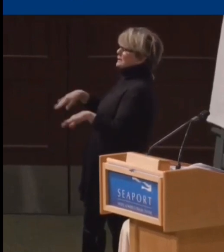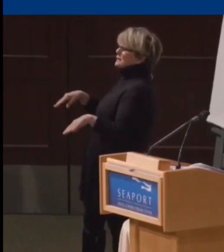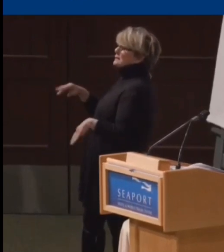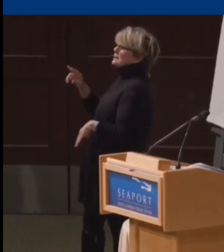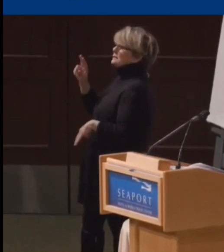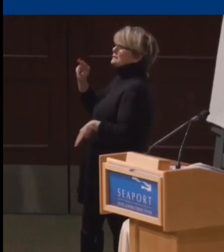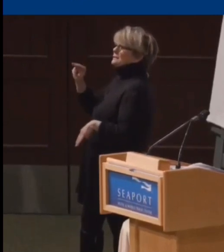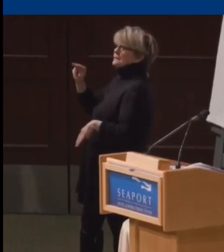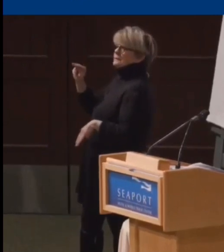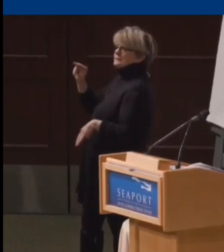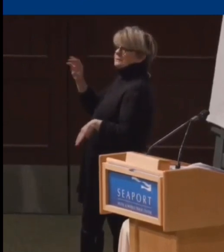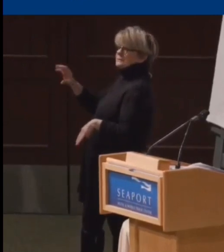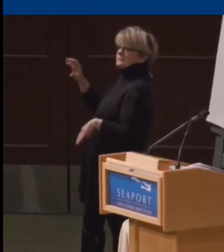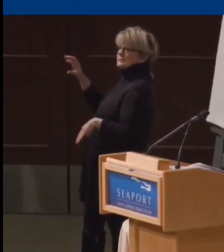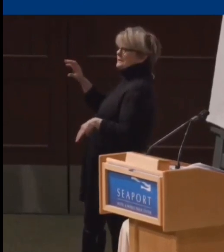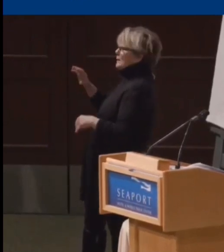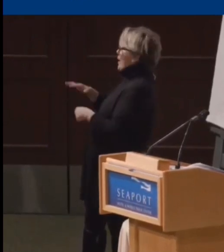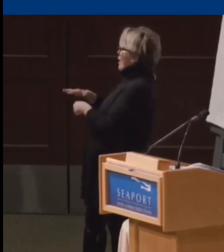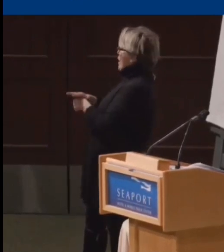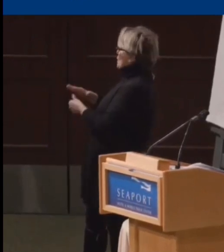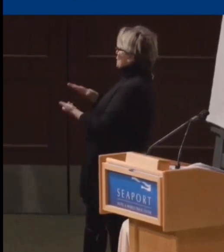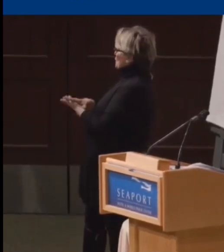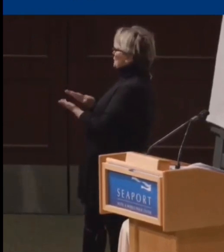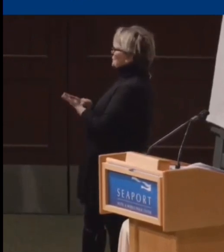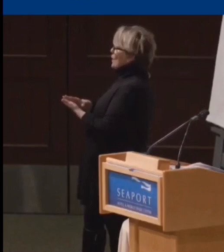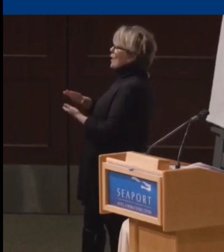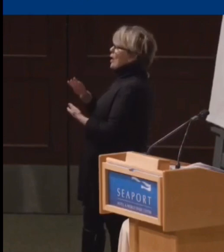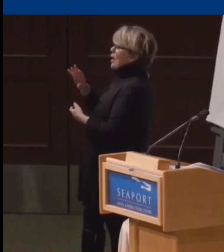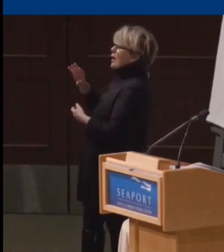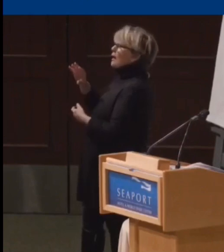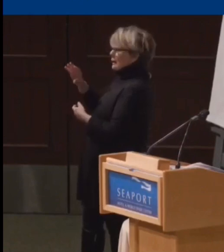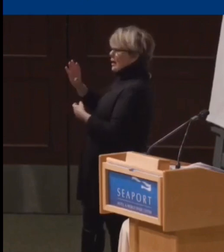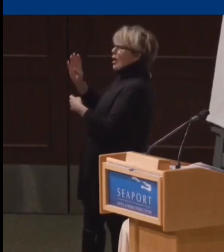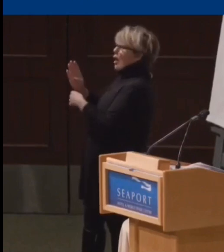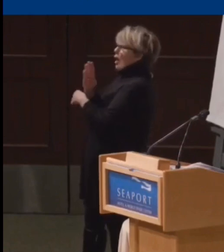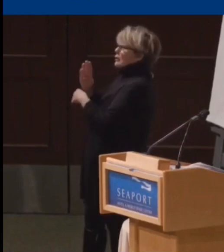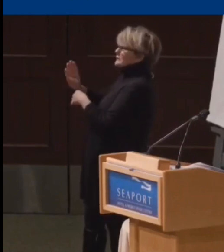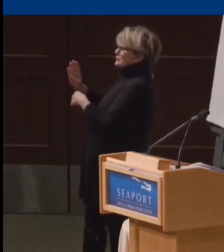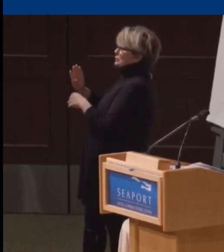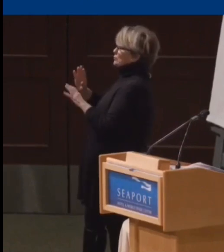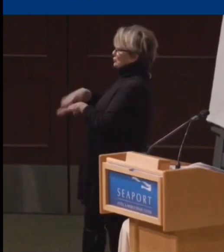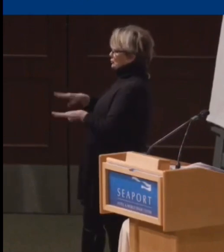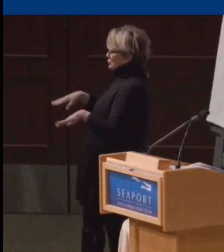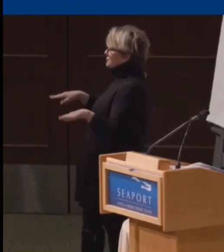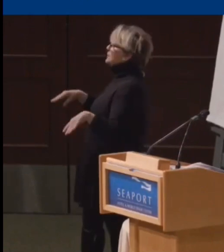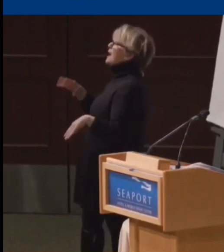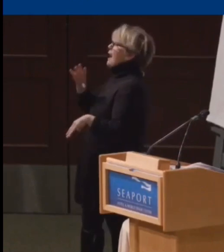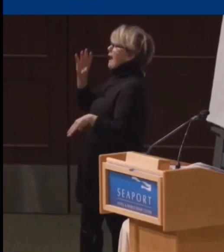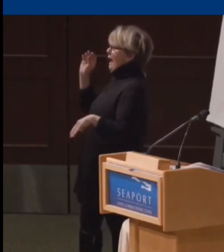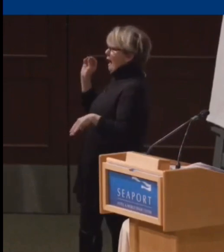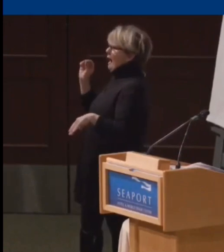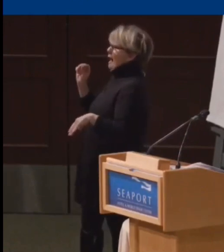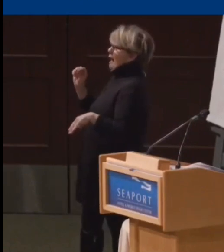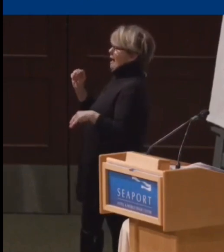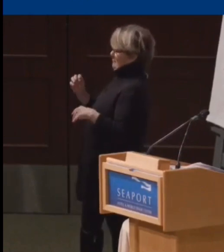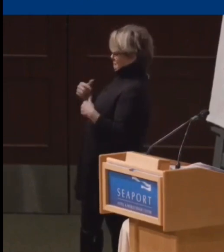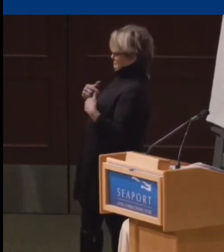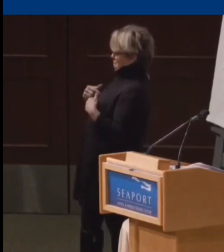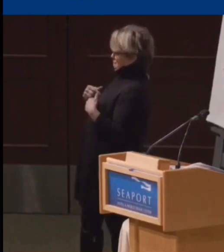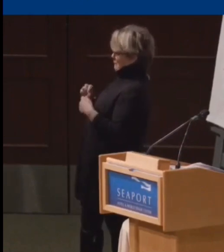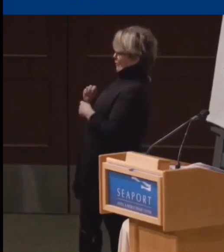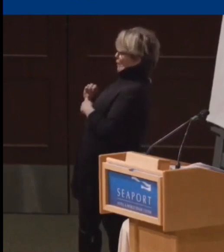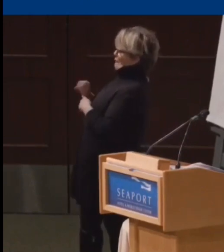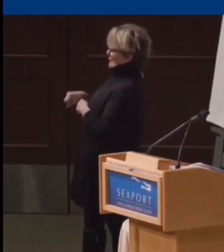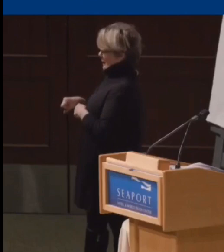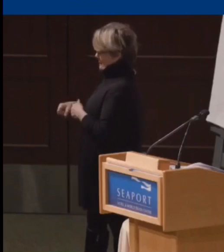NECC, a local school for autistic children, in hopes that I could overcome some of my challenges and learn to talk.